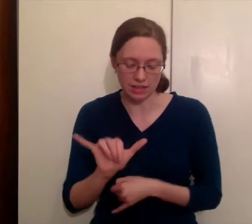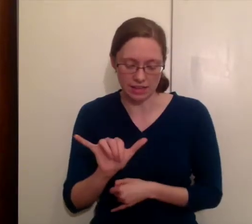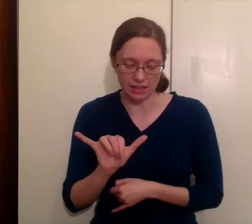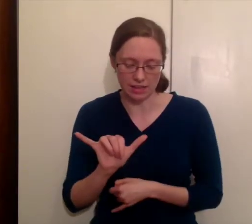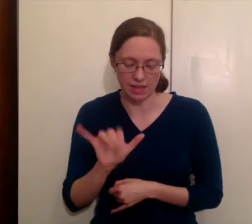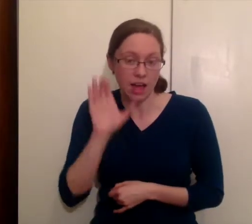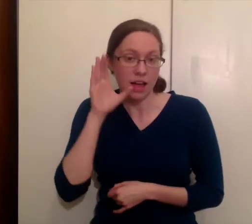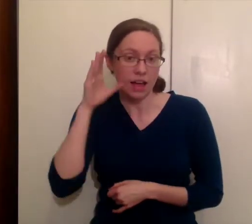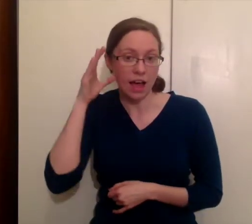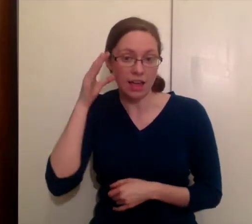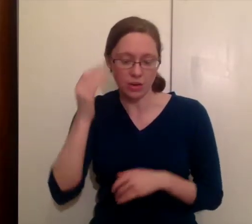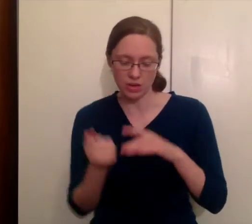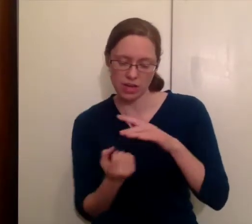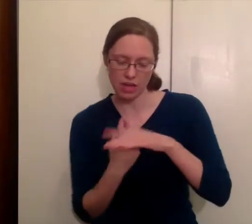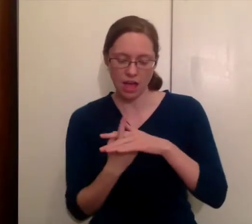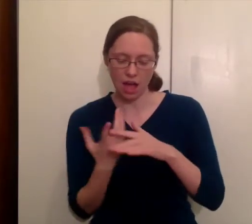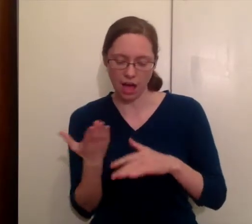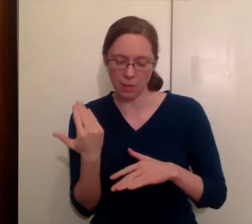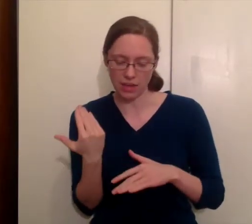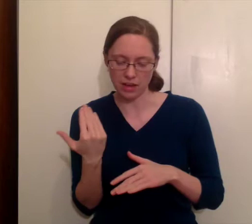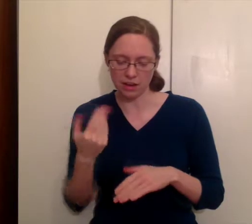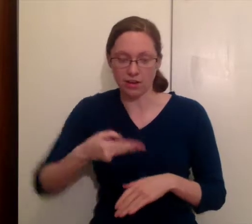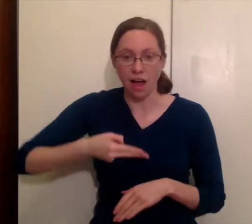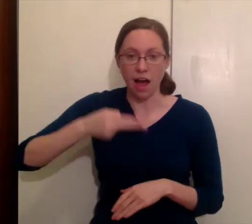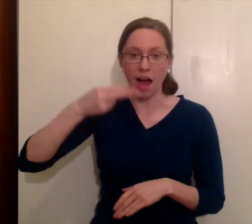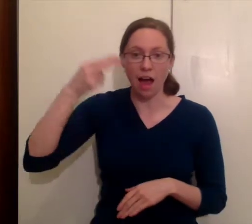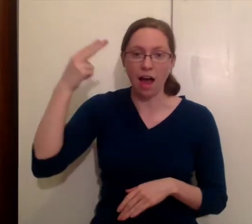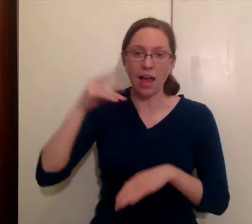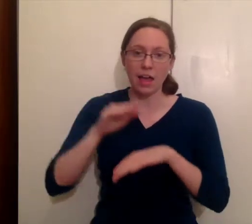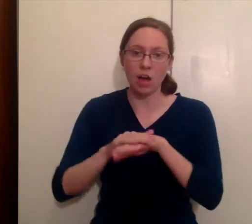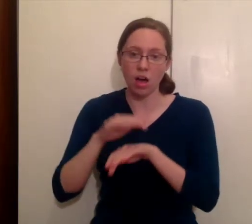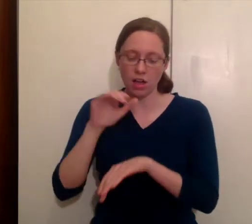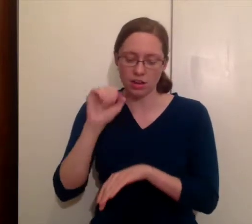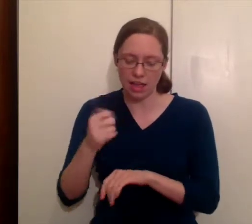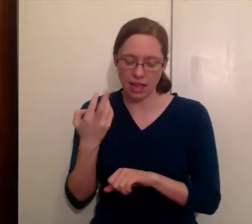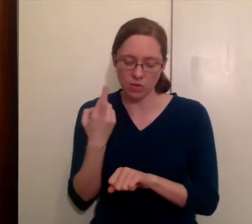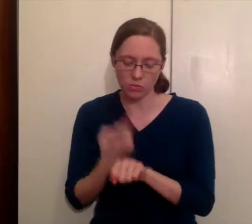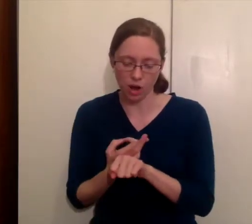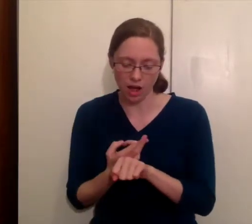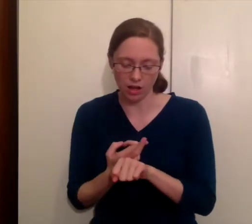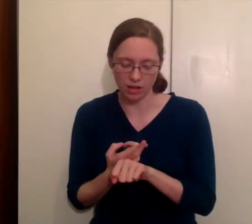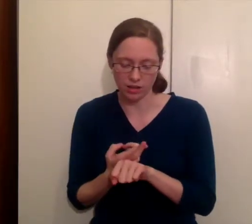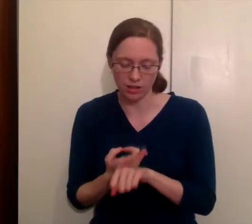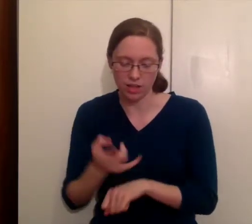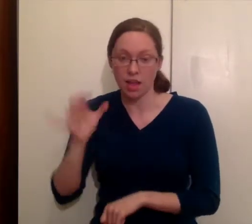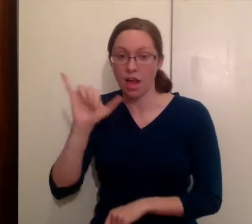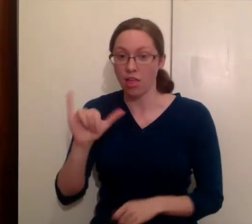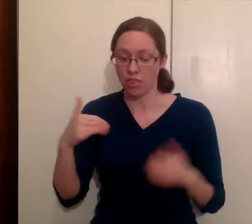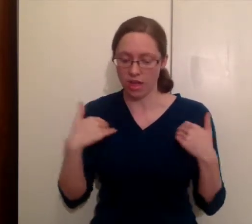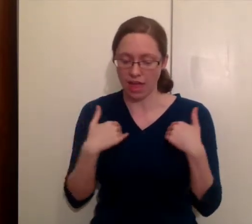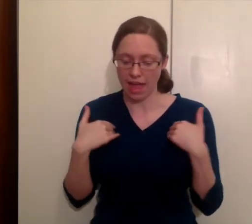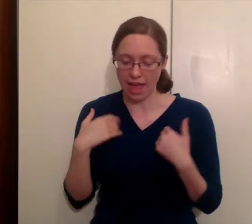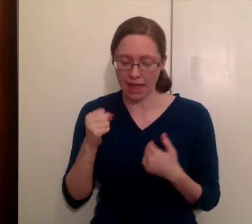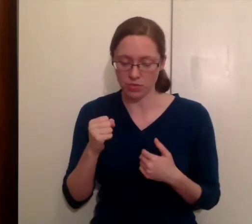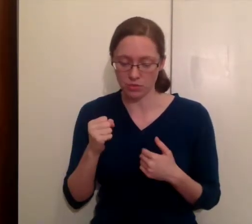Finally, Coyote appeared high on a rock. The